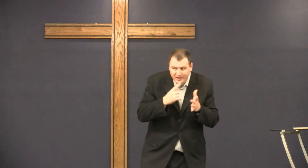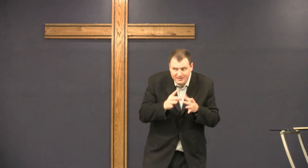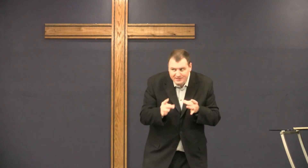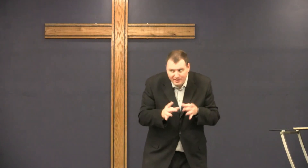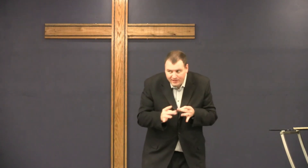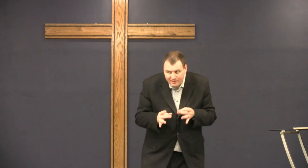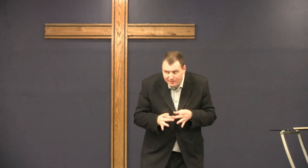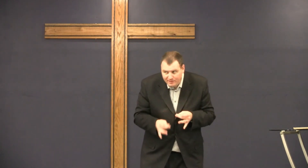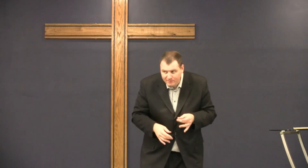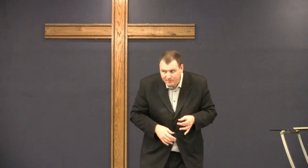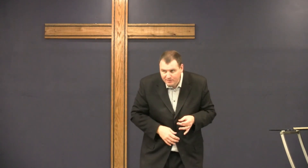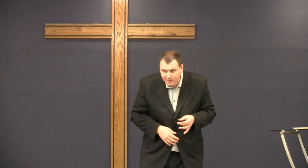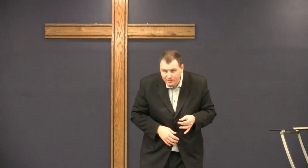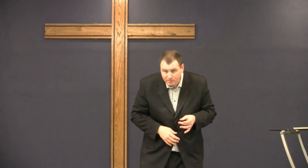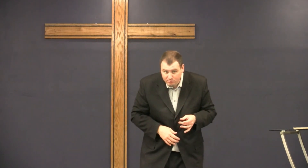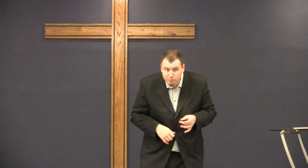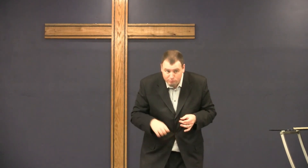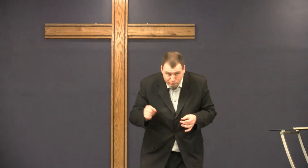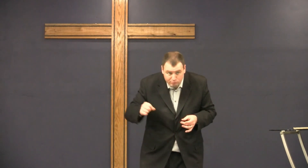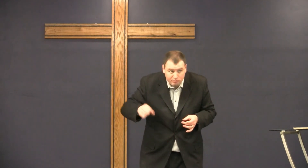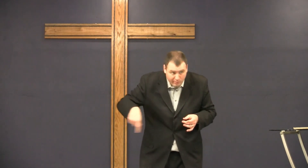he didn't really understand what he said.